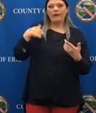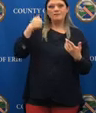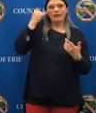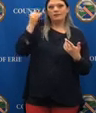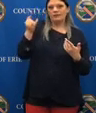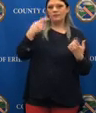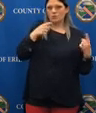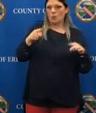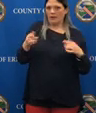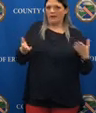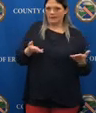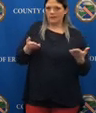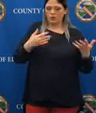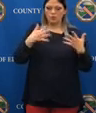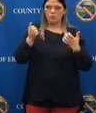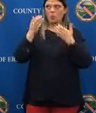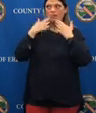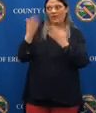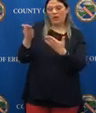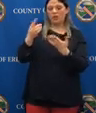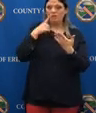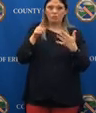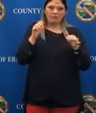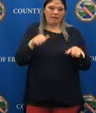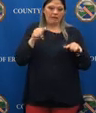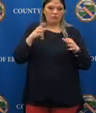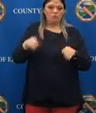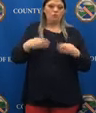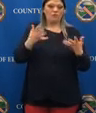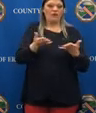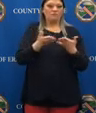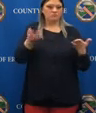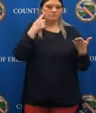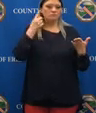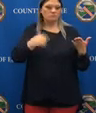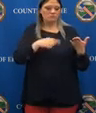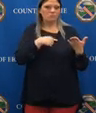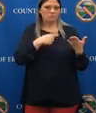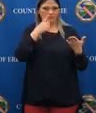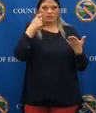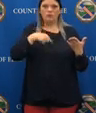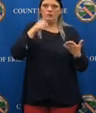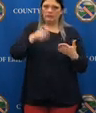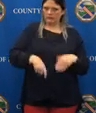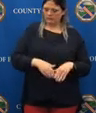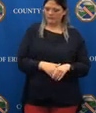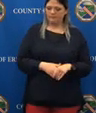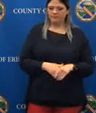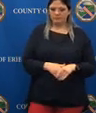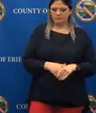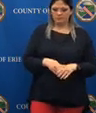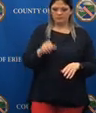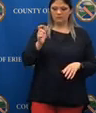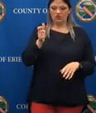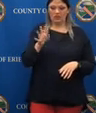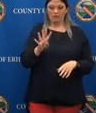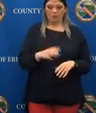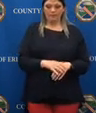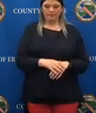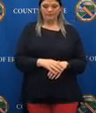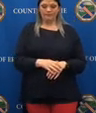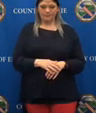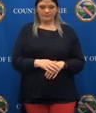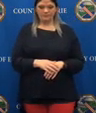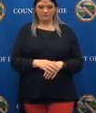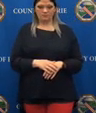here. And I just want to thank them for being able to provide these supplies to us at our time of need. Channel 4, anybody from Channel